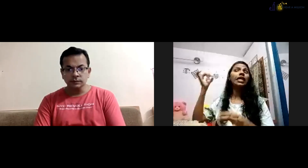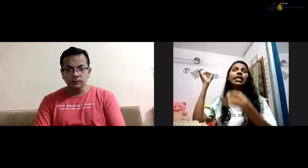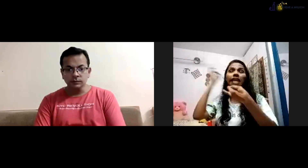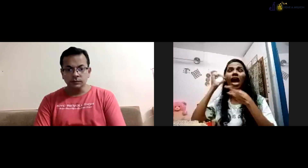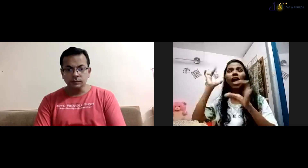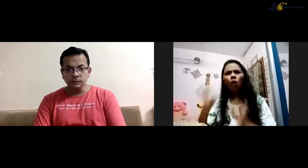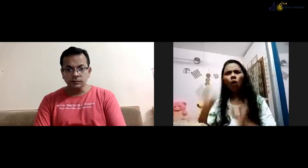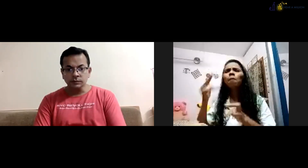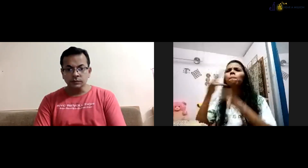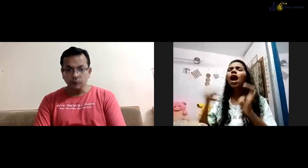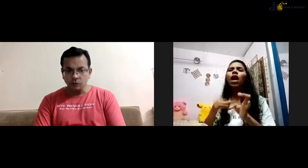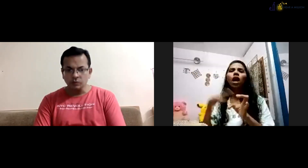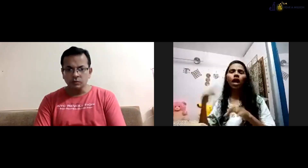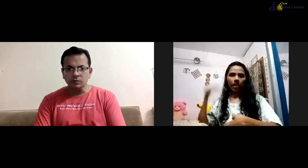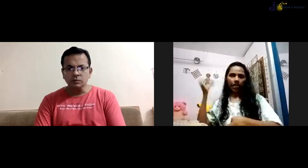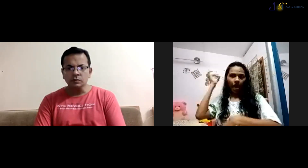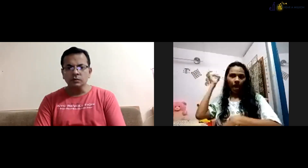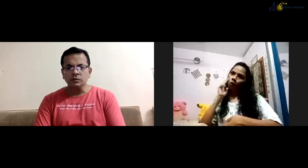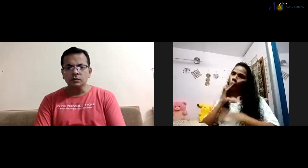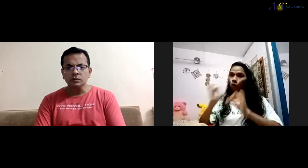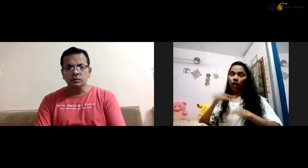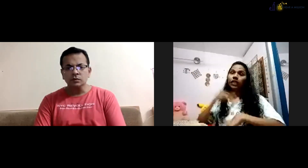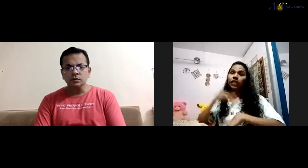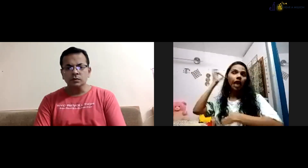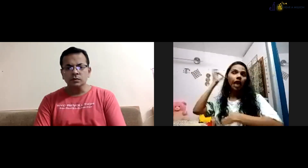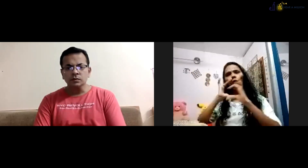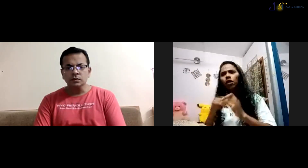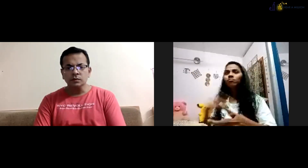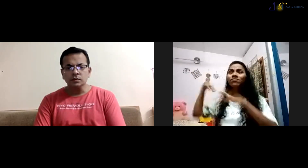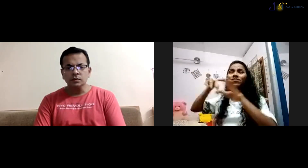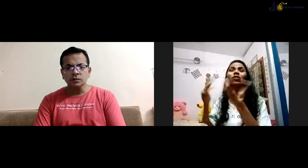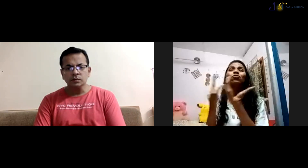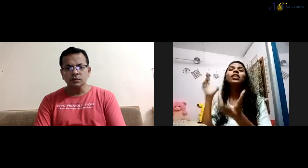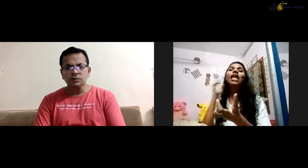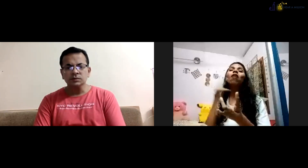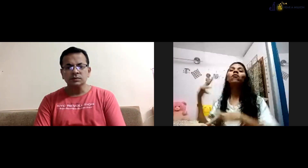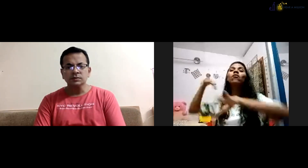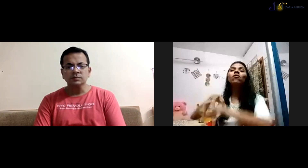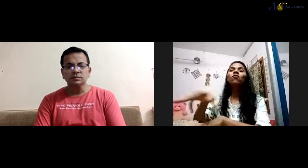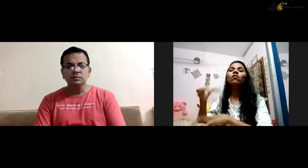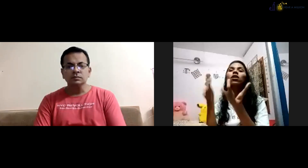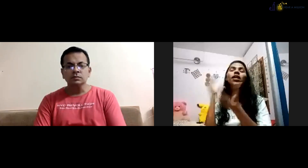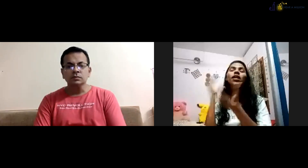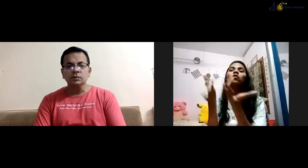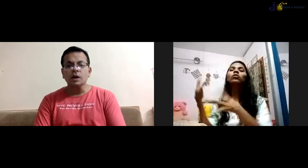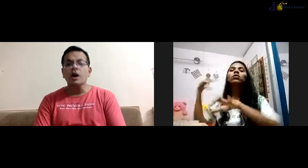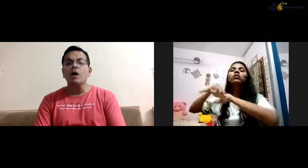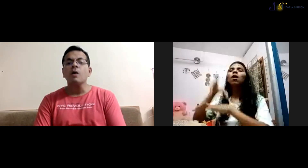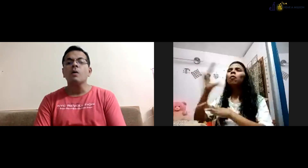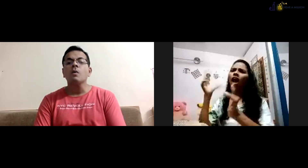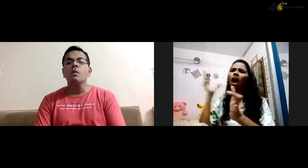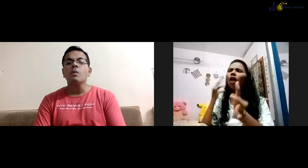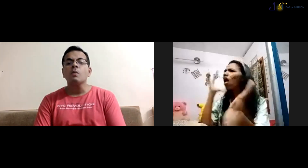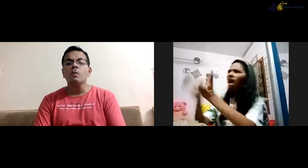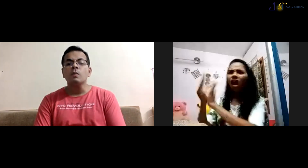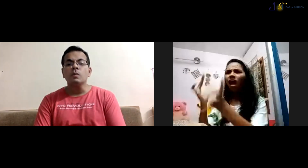only. So earlier I was a hearing person, but when I born, I was a hearing person. So, but I was